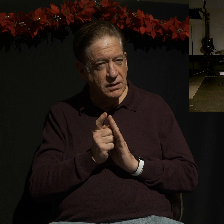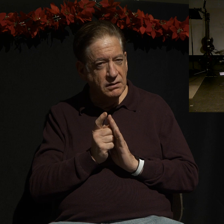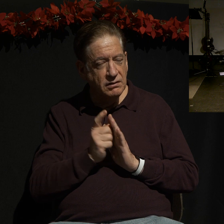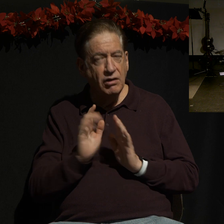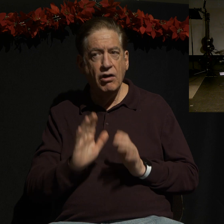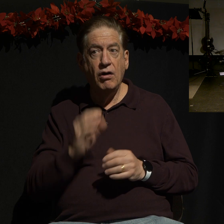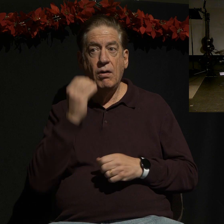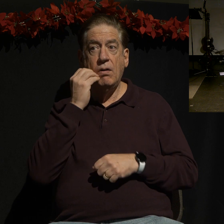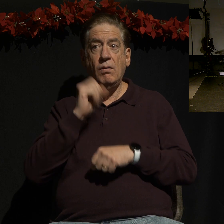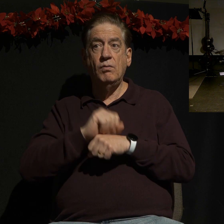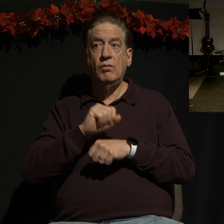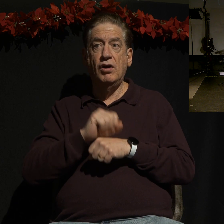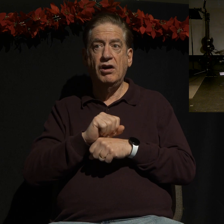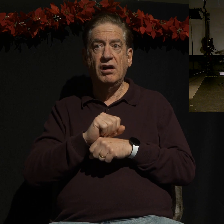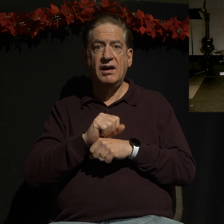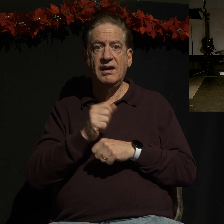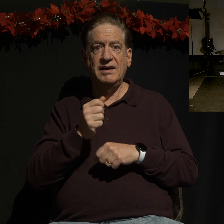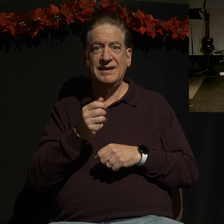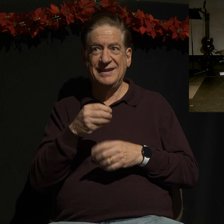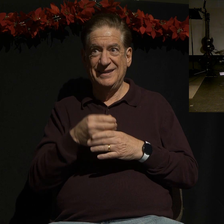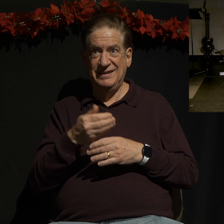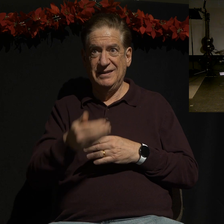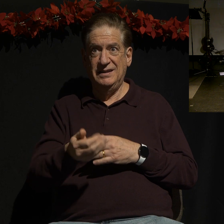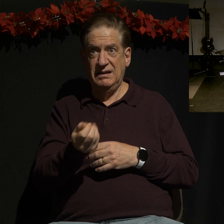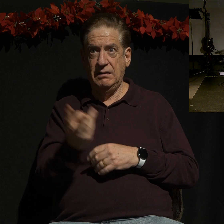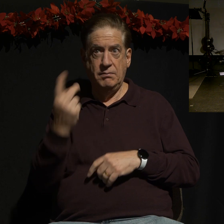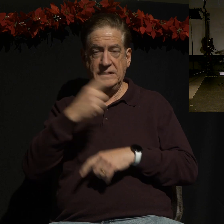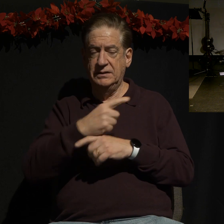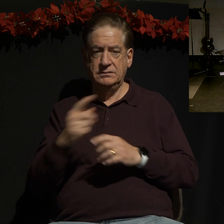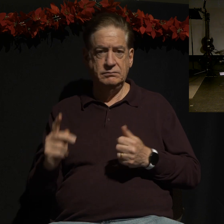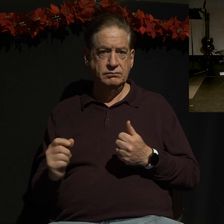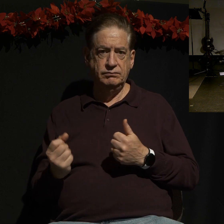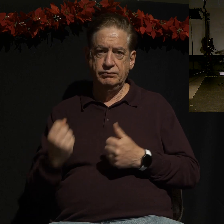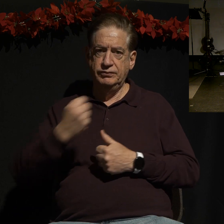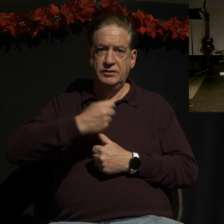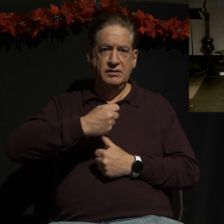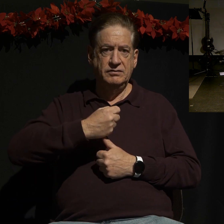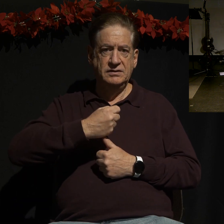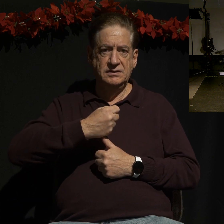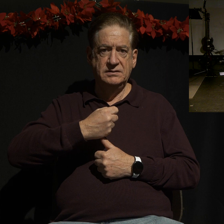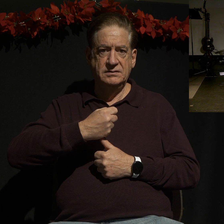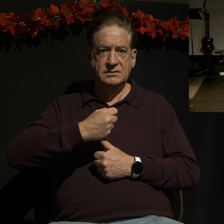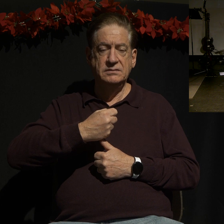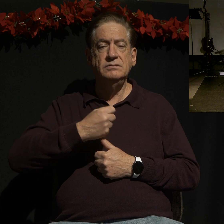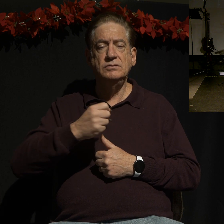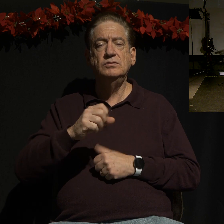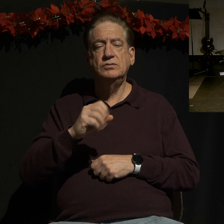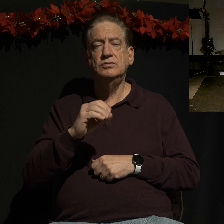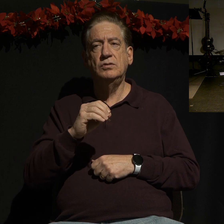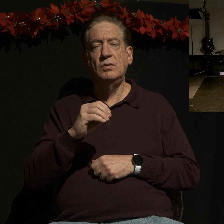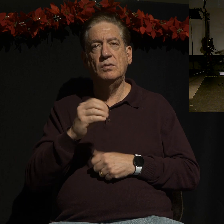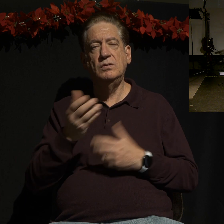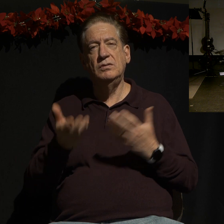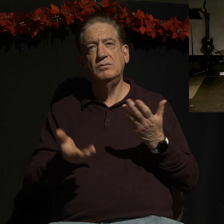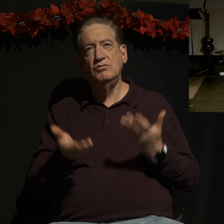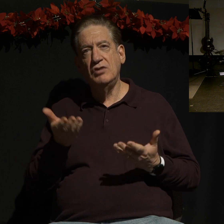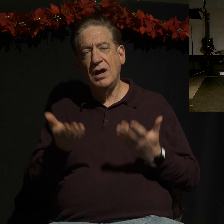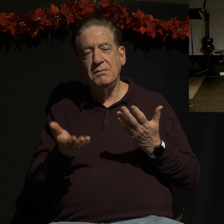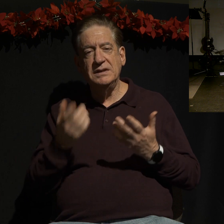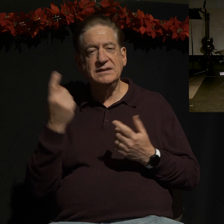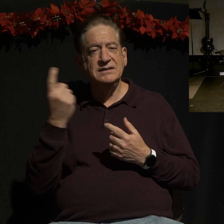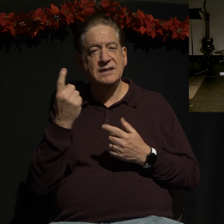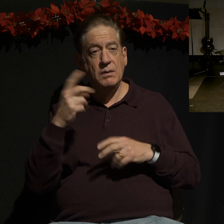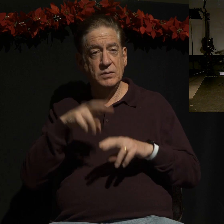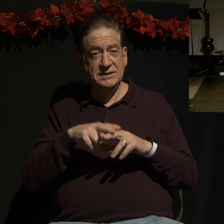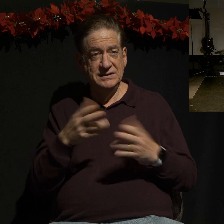her homework in a couple days was the priority. And so there's probably somebody sitting